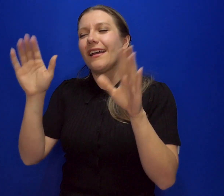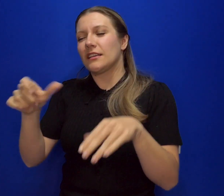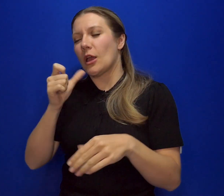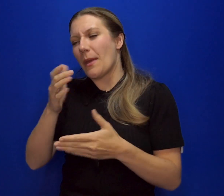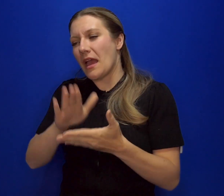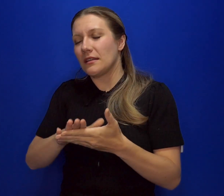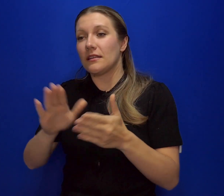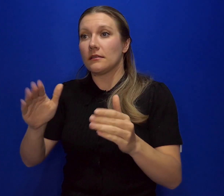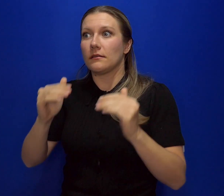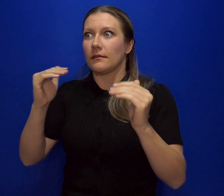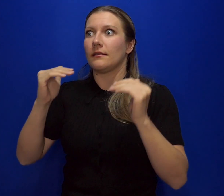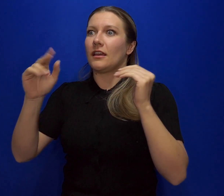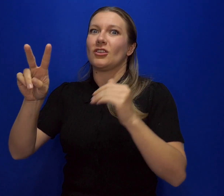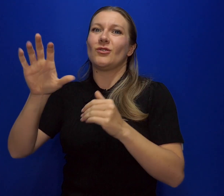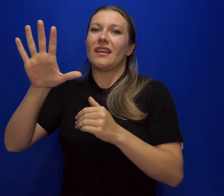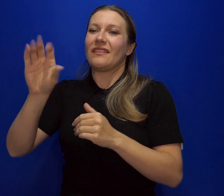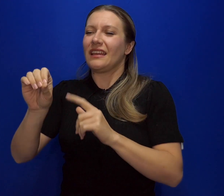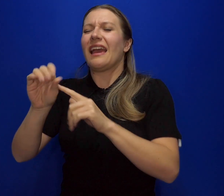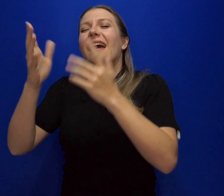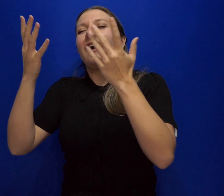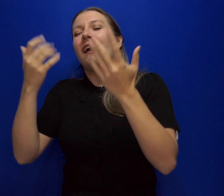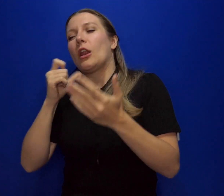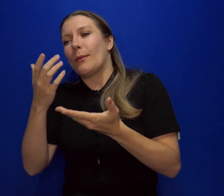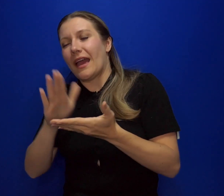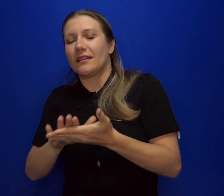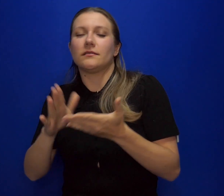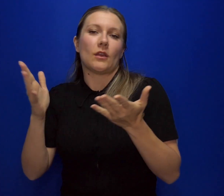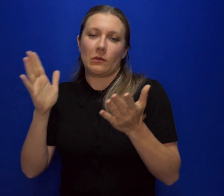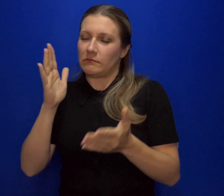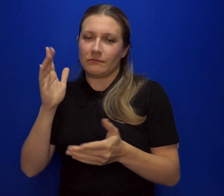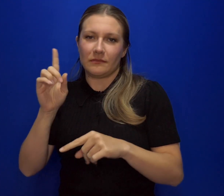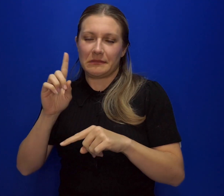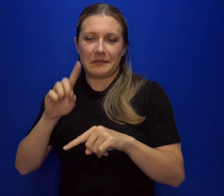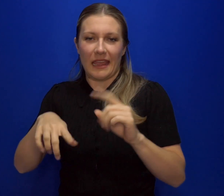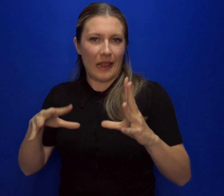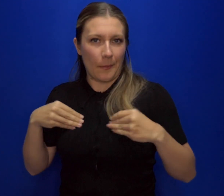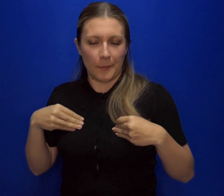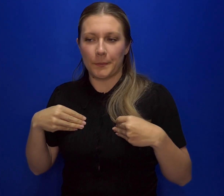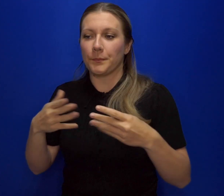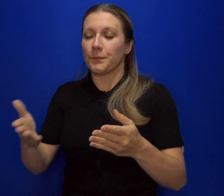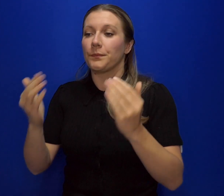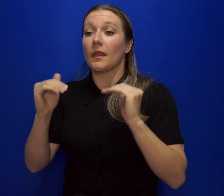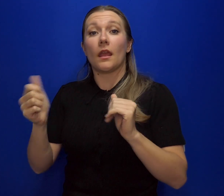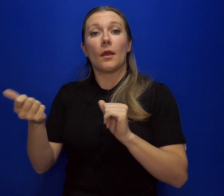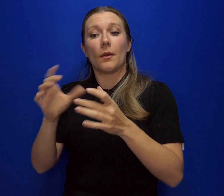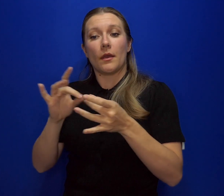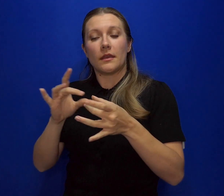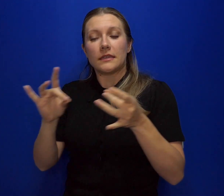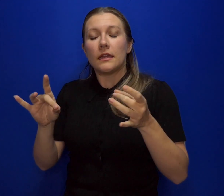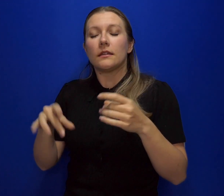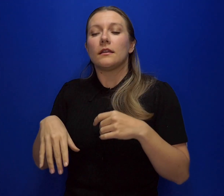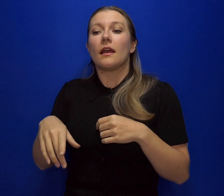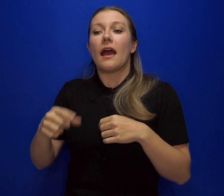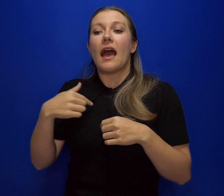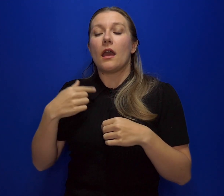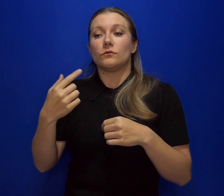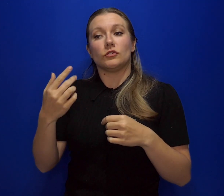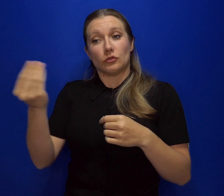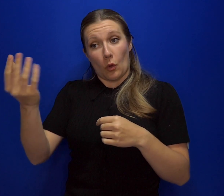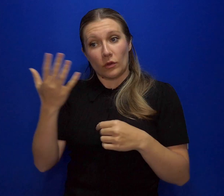into 250 and on the way. Here's an interesting one. I was just told to take my insulin 15 minutes before my food to